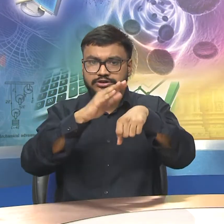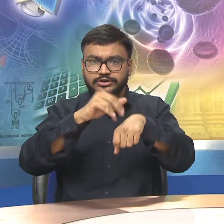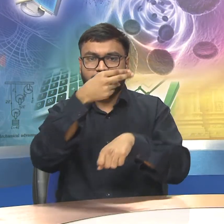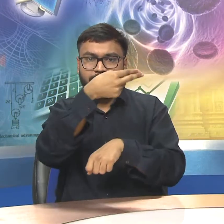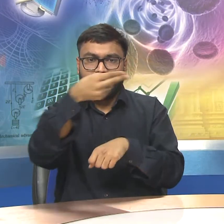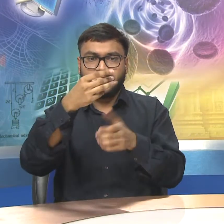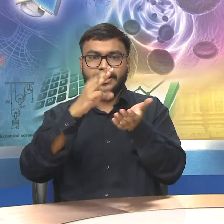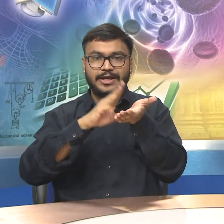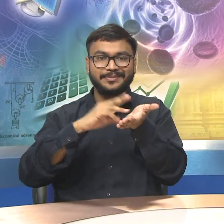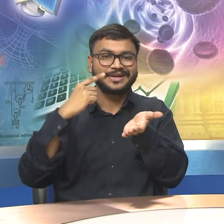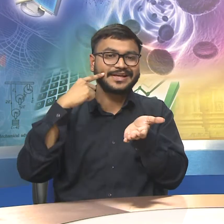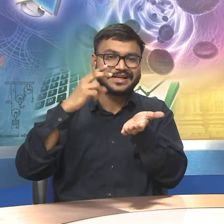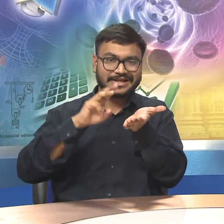minimal pairs